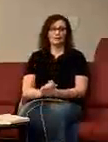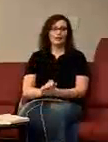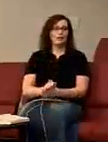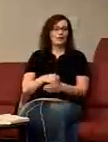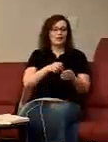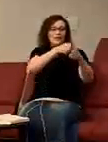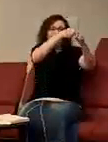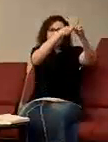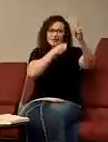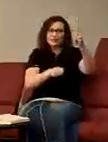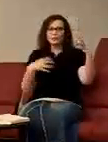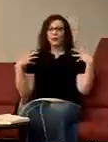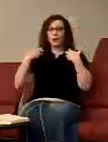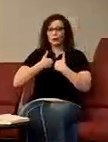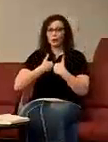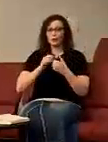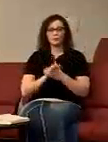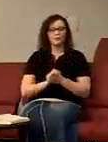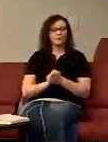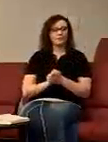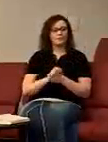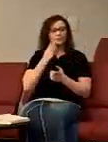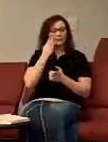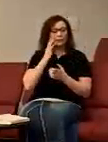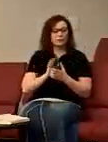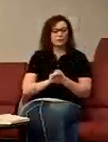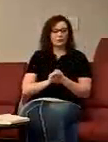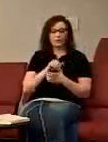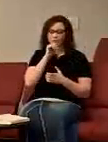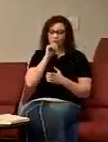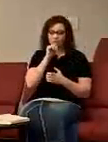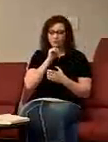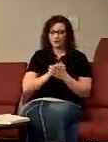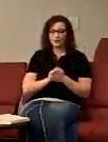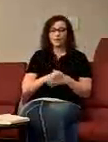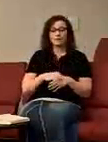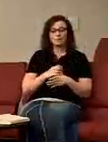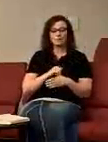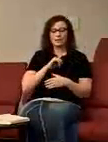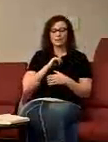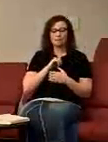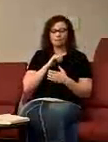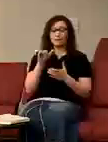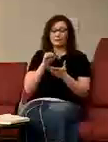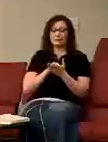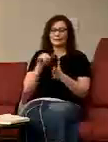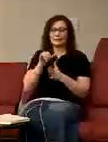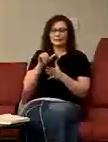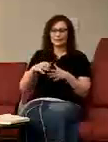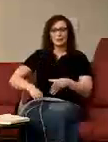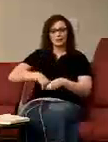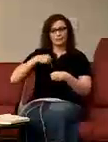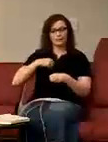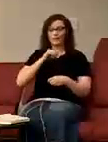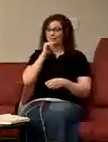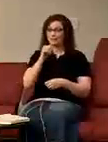unzipped a coat and stuck another coat that's exactly the same, you can zipper it up. If it's not the same, you can't zipper it up. Well, the other thing is, if one of